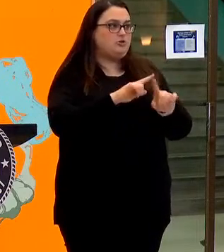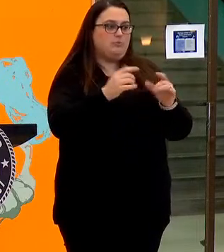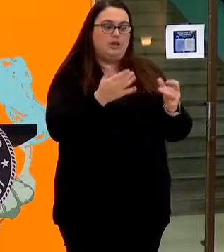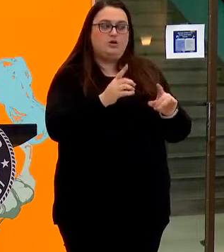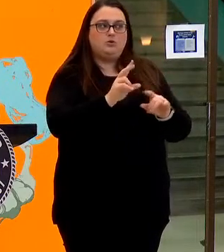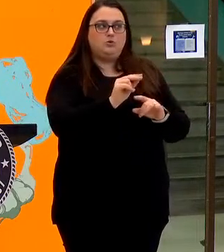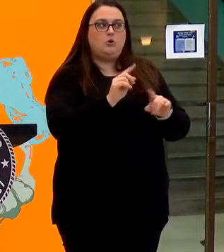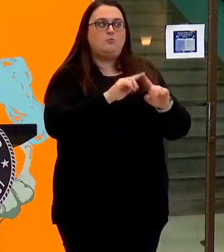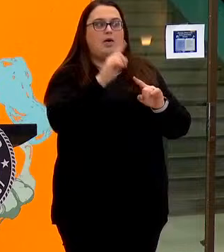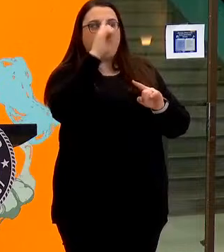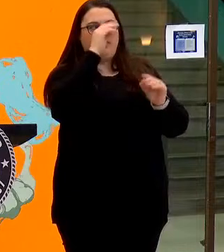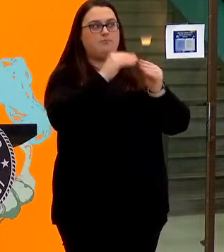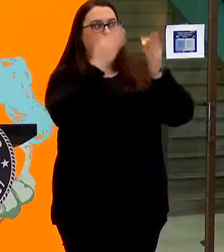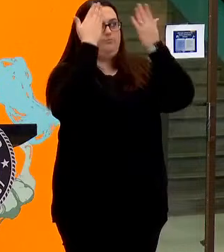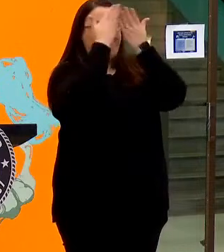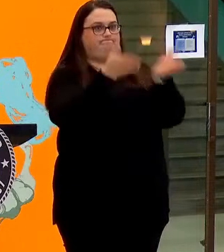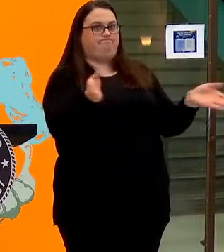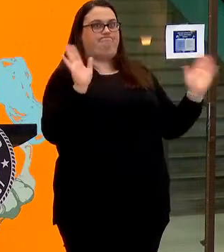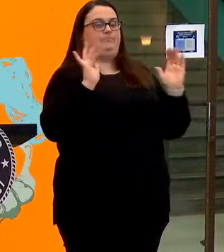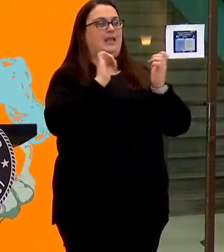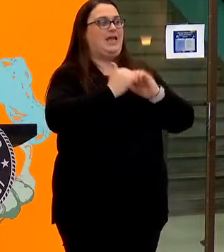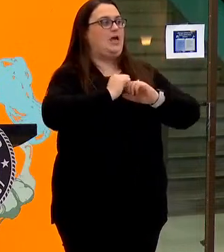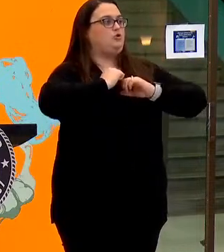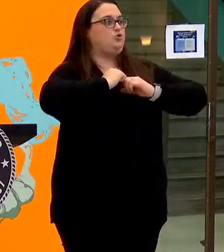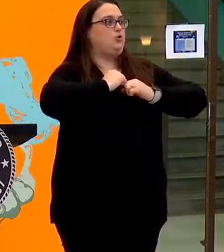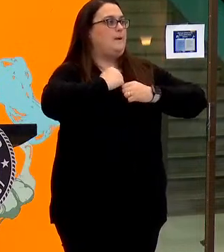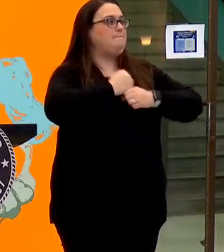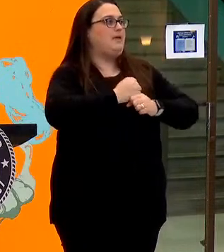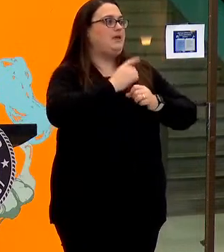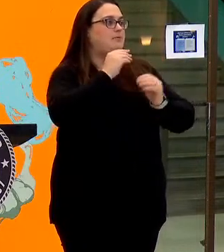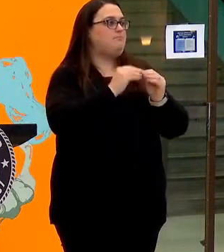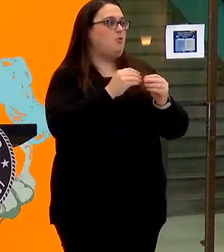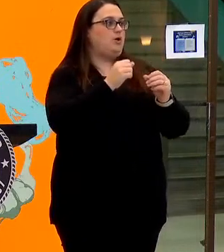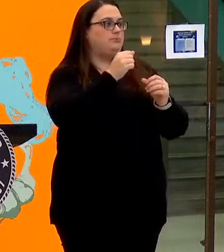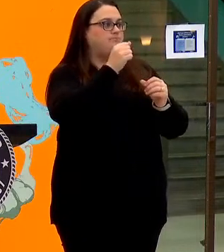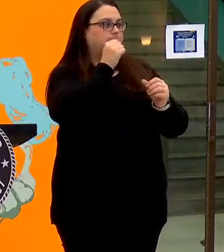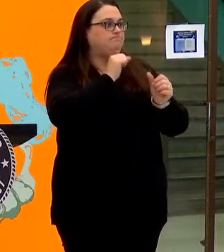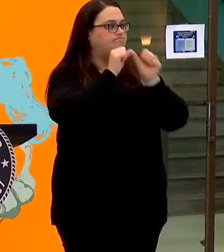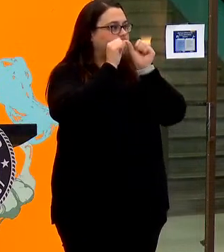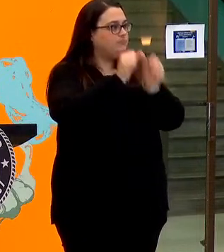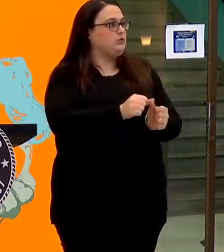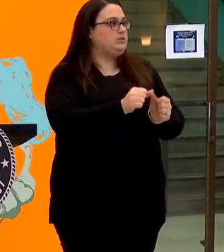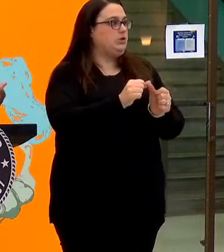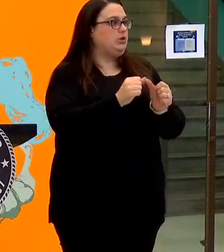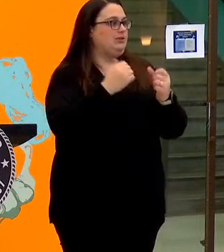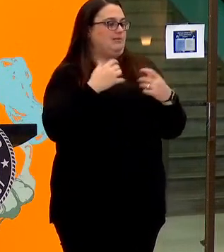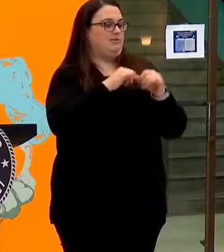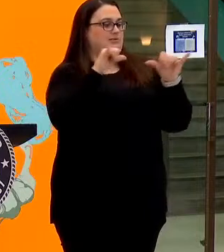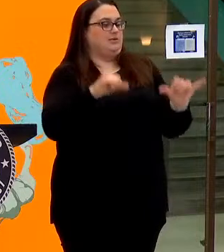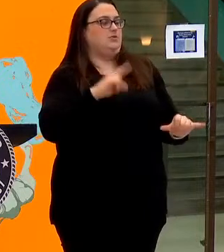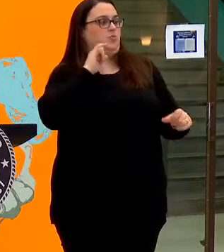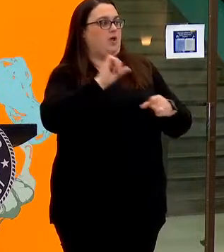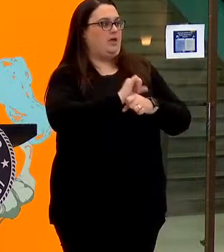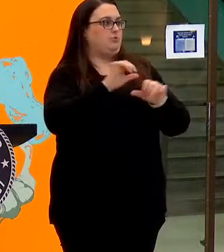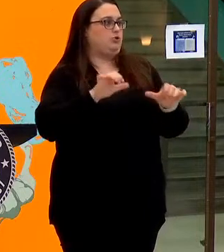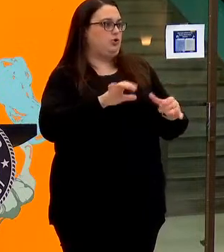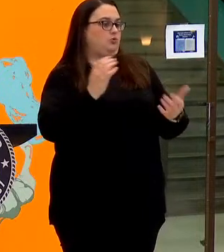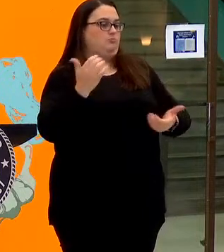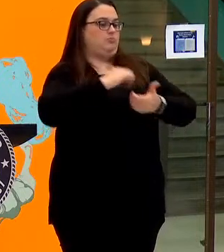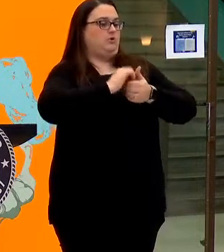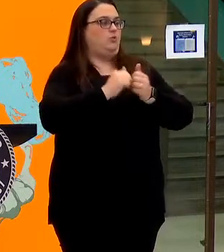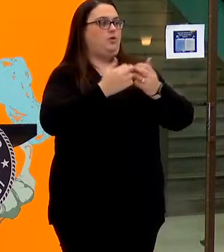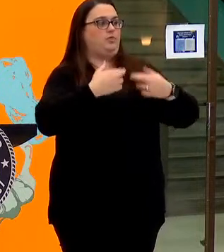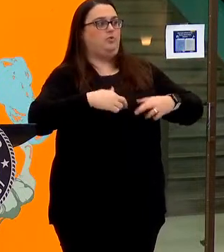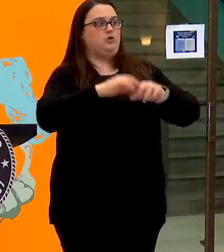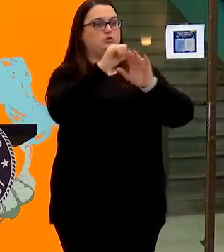but really thinking more broadly about how to create a more resilient system, we will absolutely do that in conjunction with our